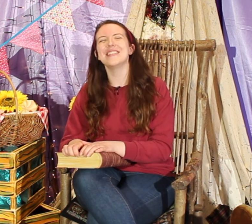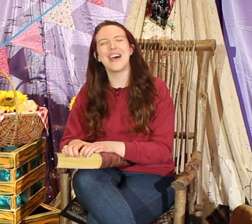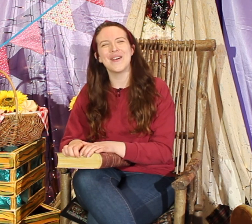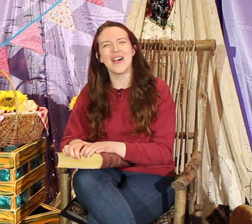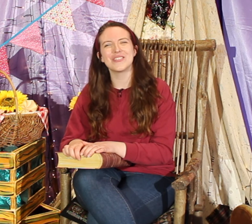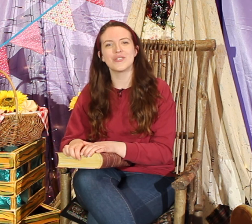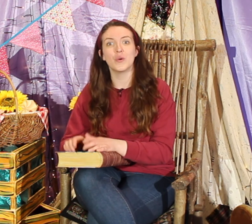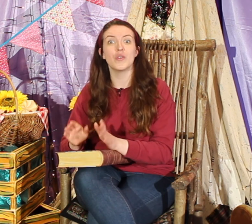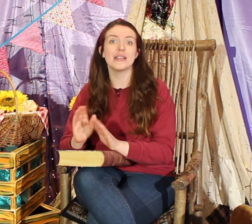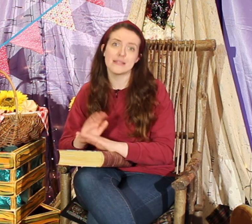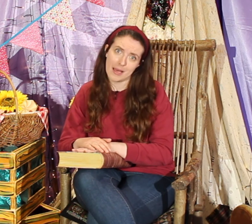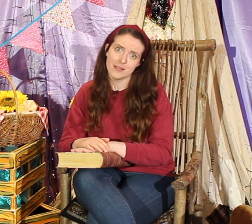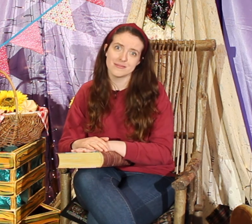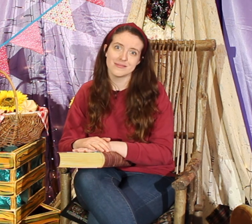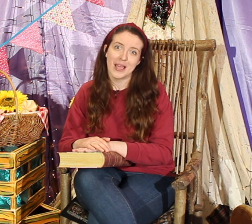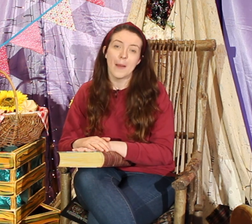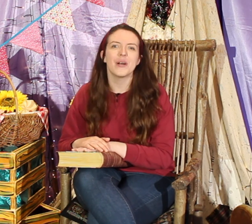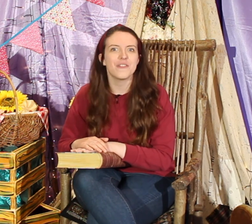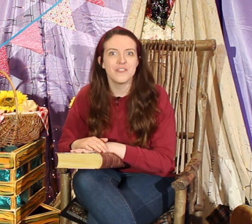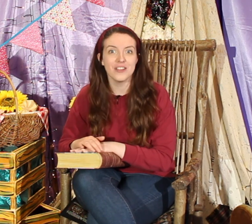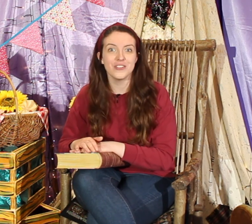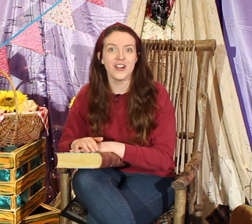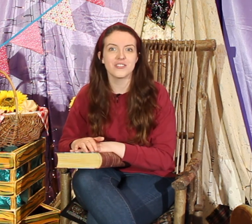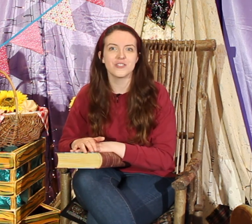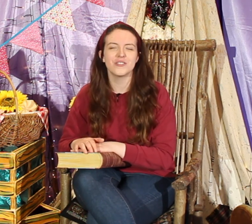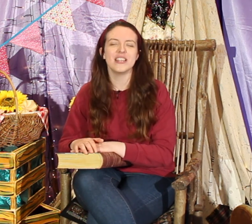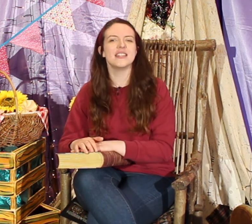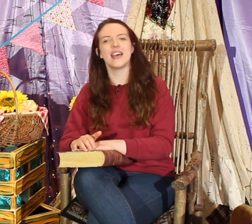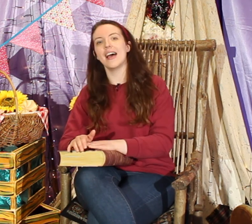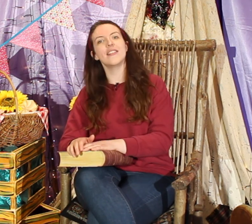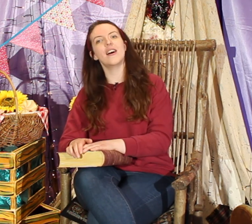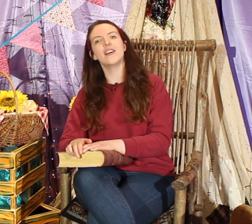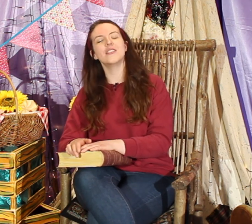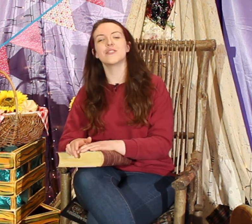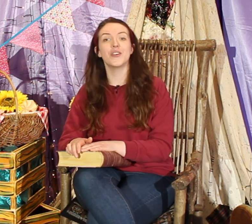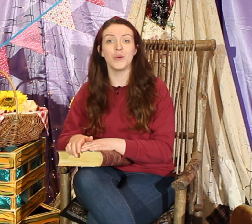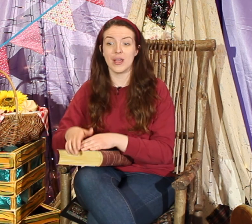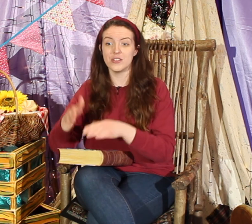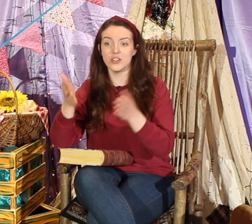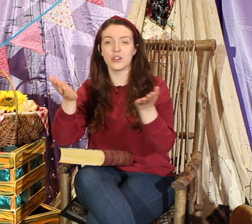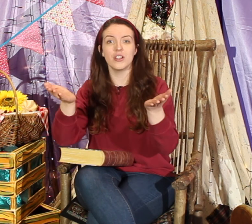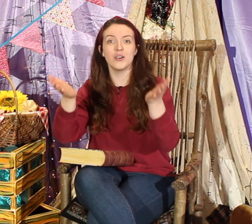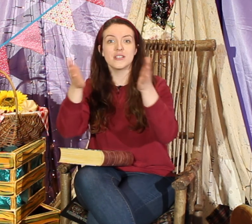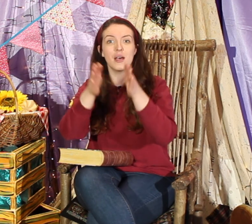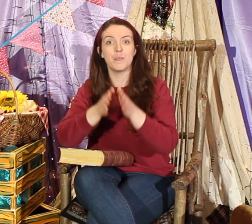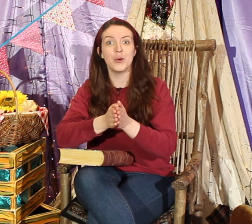and now our story's done. But fear not, storytellers, for when you close a